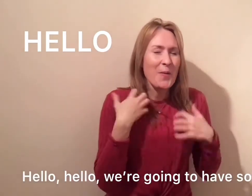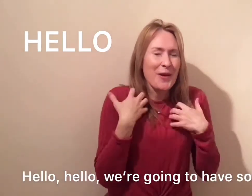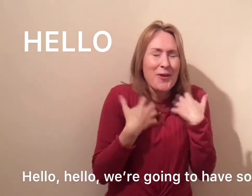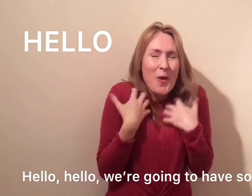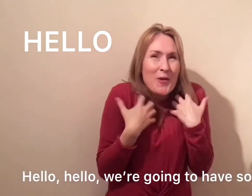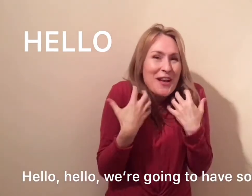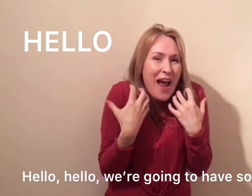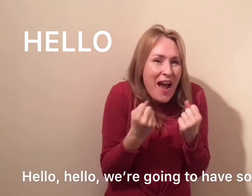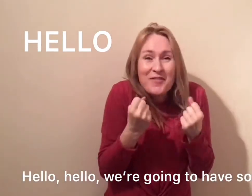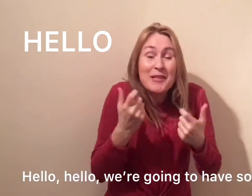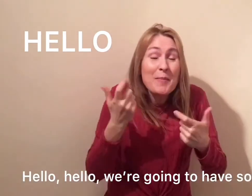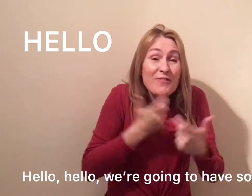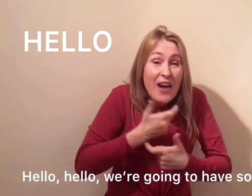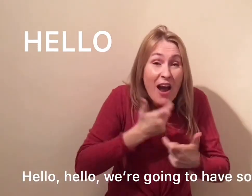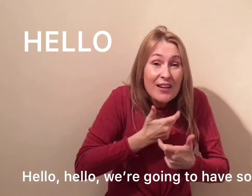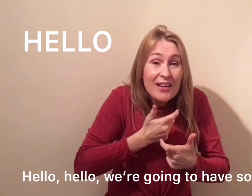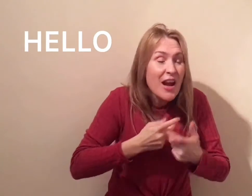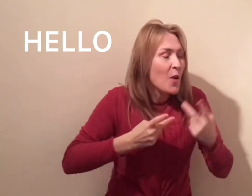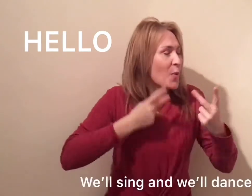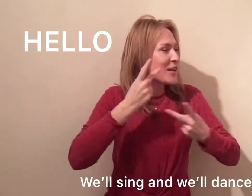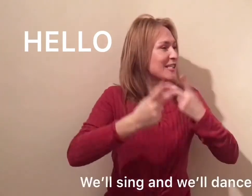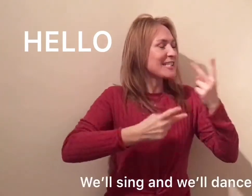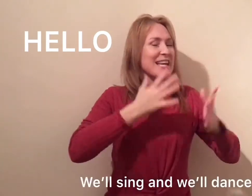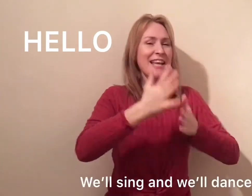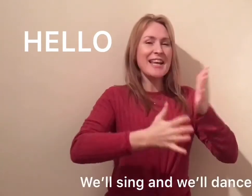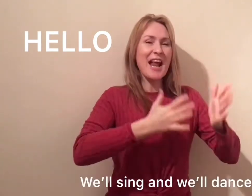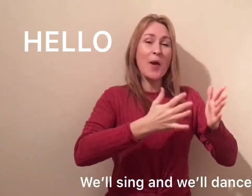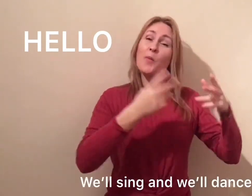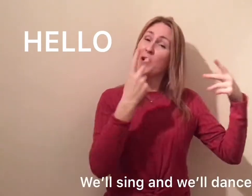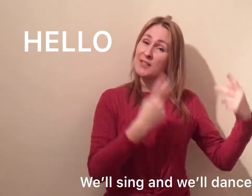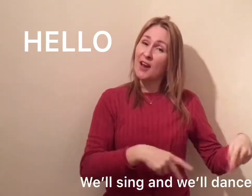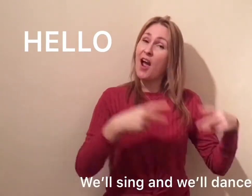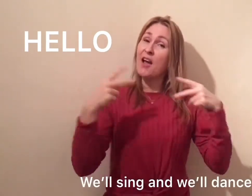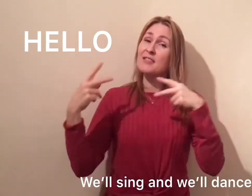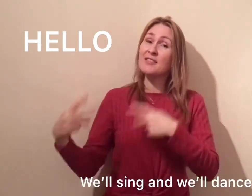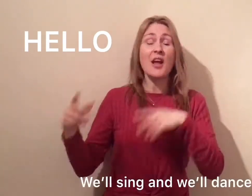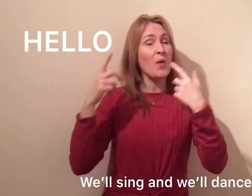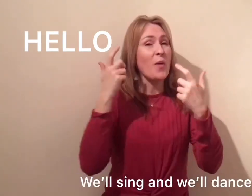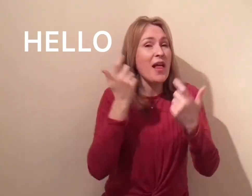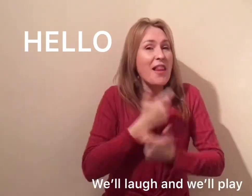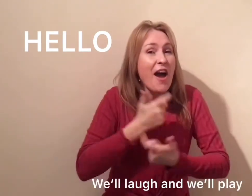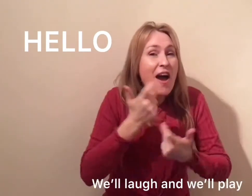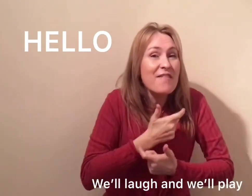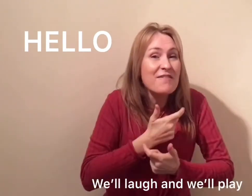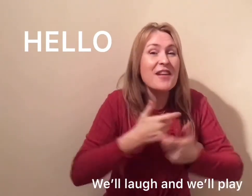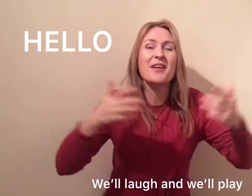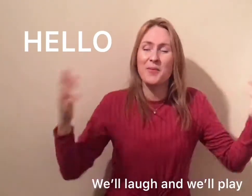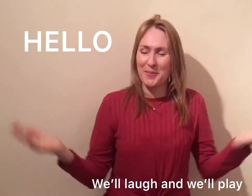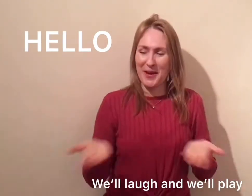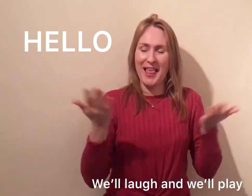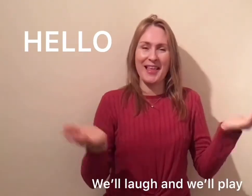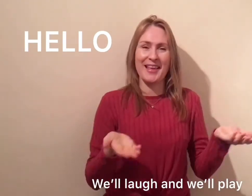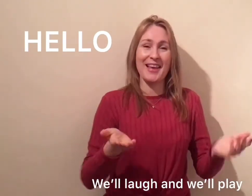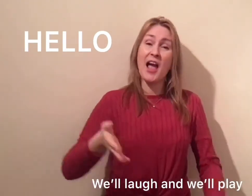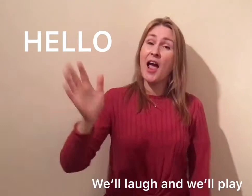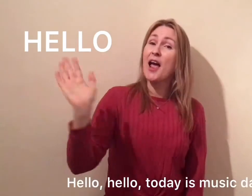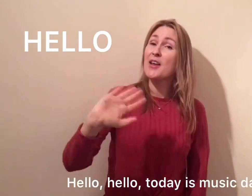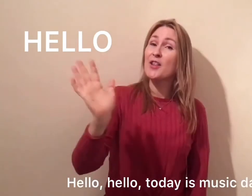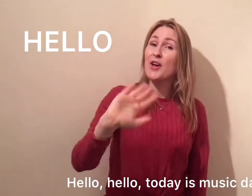we're going to have some fun. We'll sing and we'll dance, we'll laugh and we'll play. Hello,